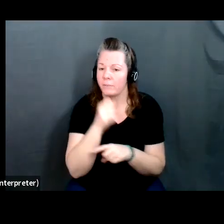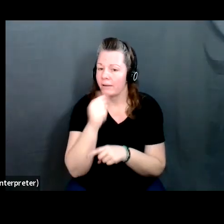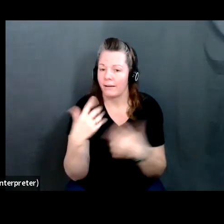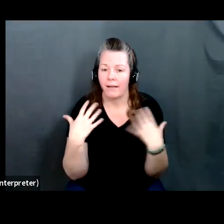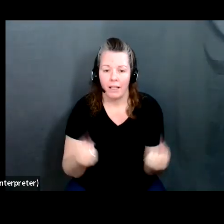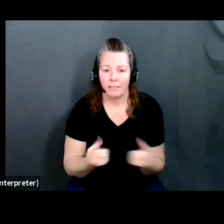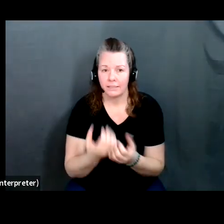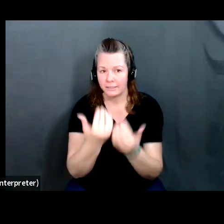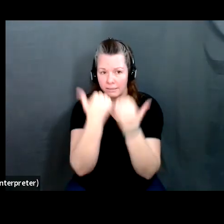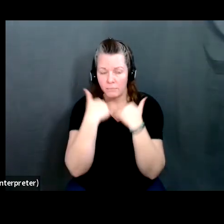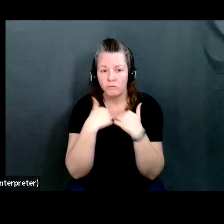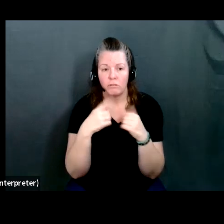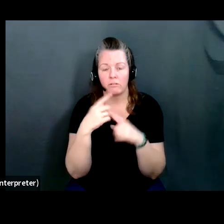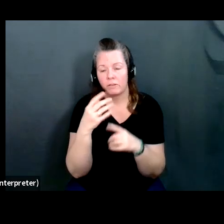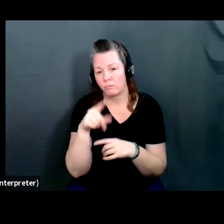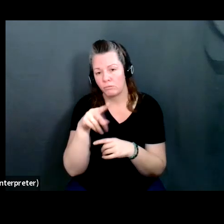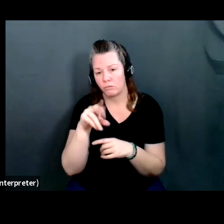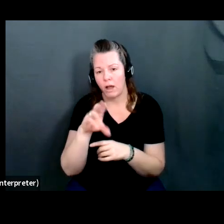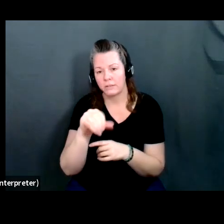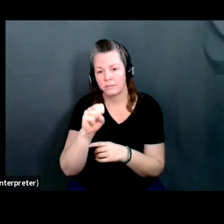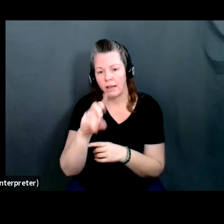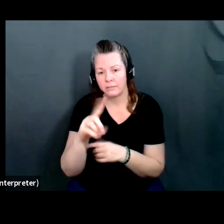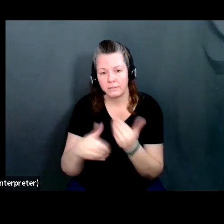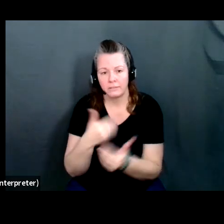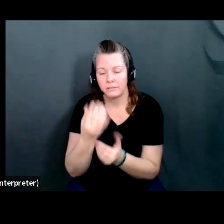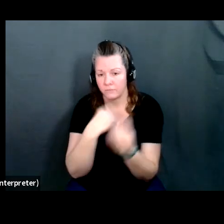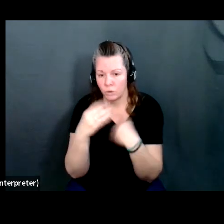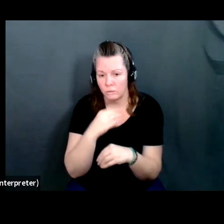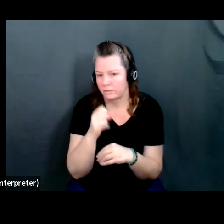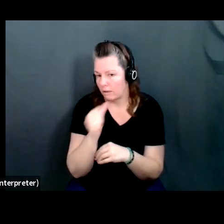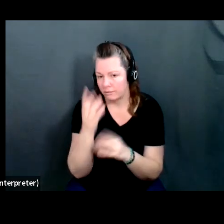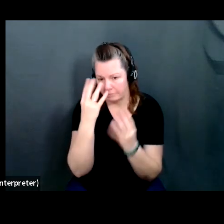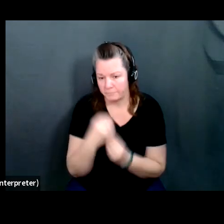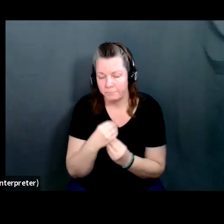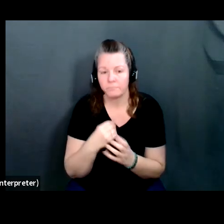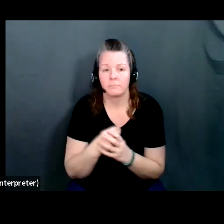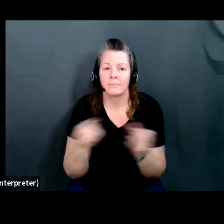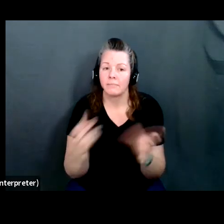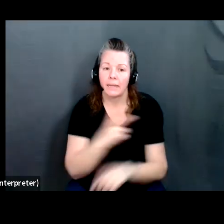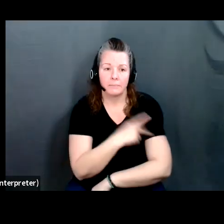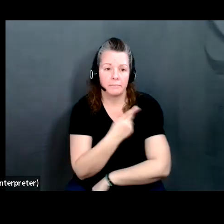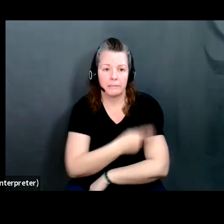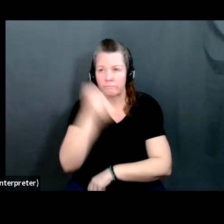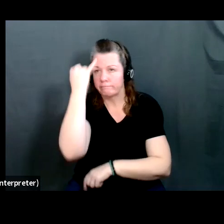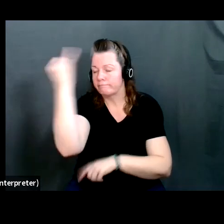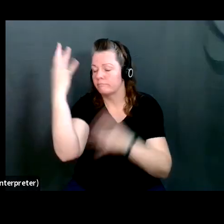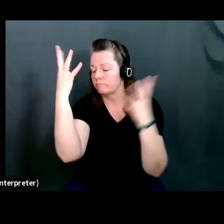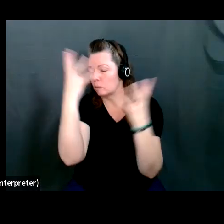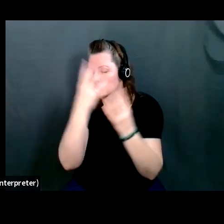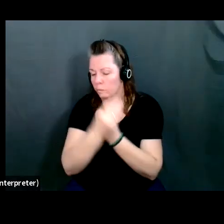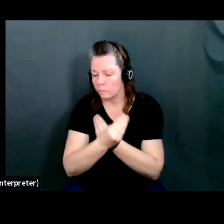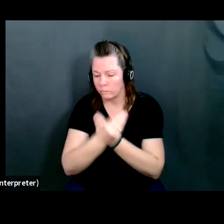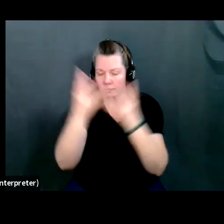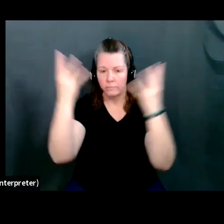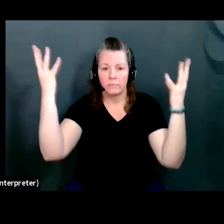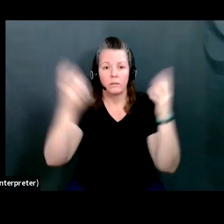consumption of processed food and insomnia. In many cases, a patient imagines his limbs disappearing and reappearing.